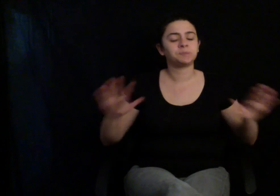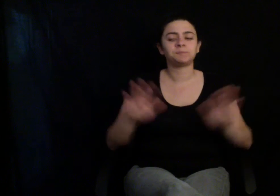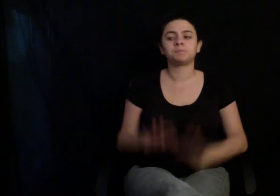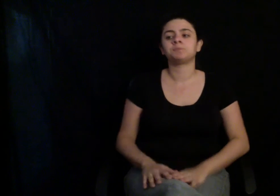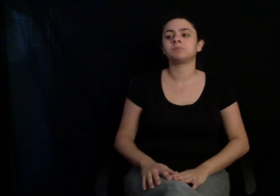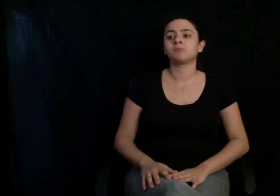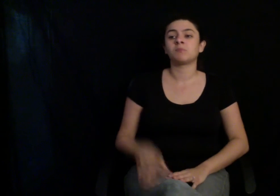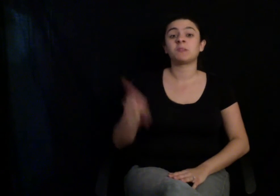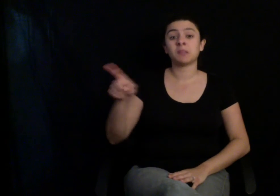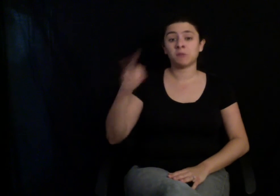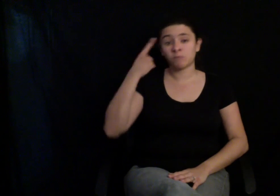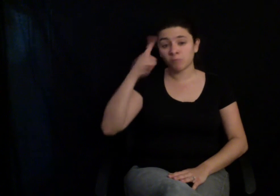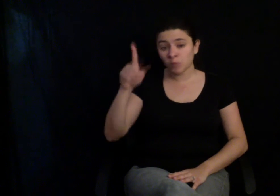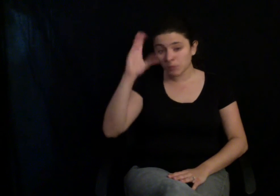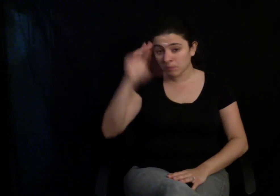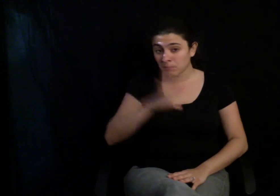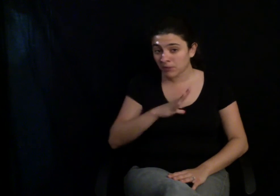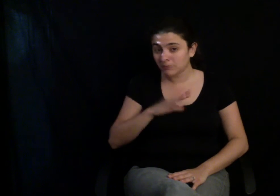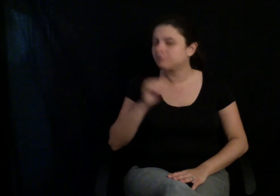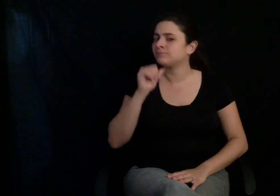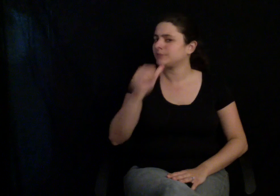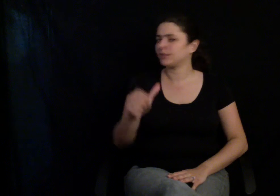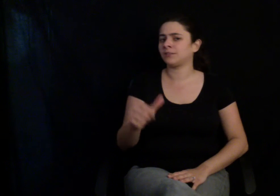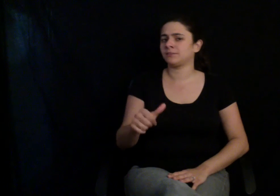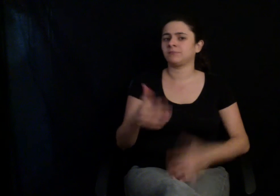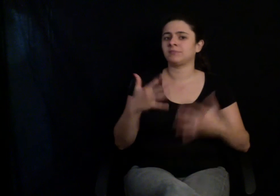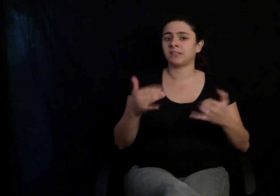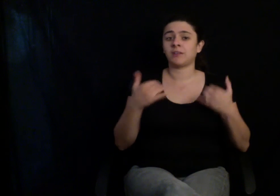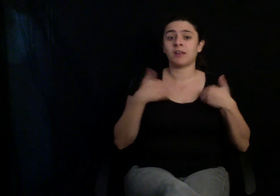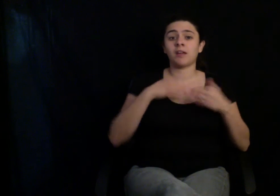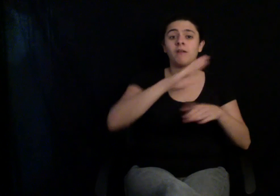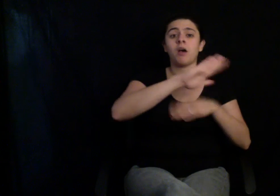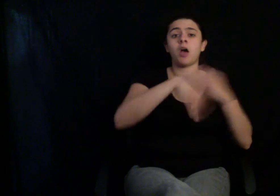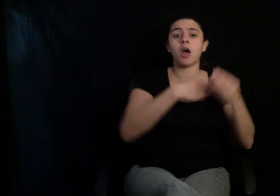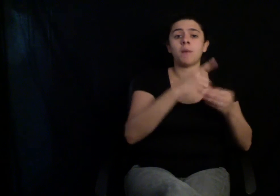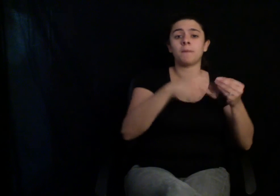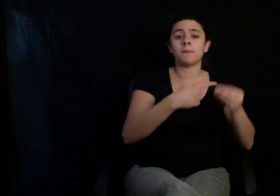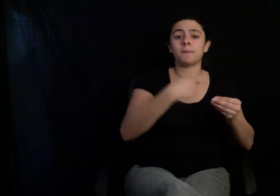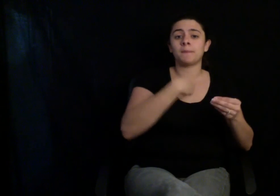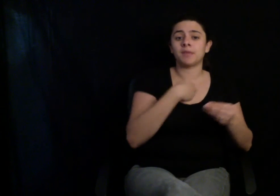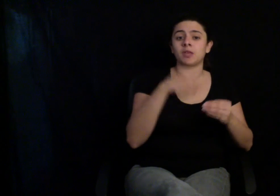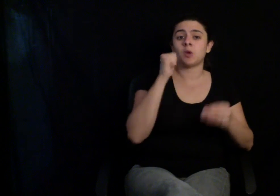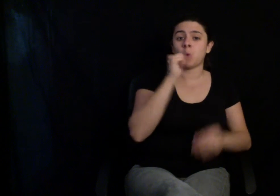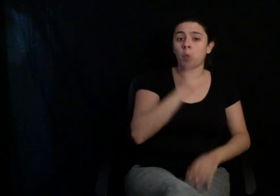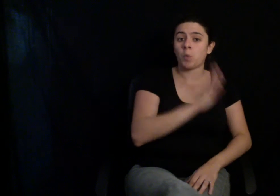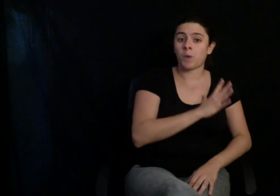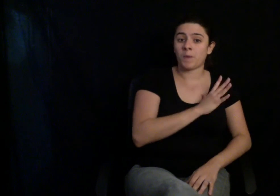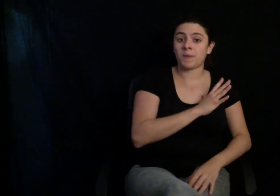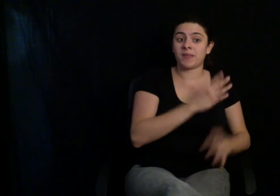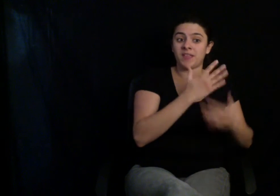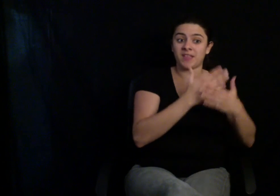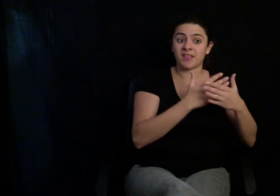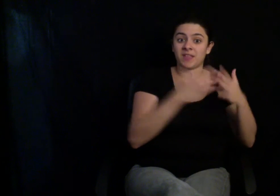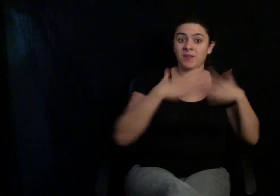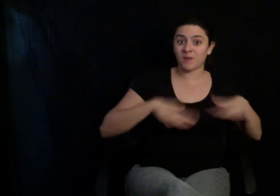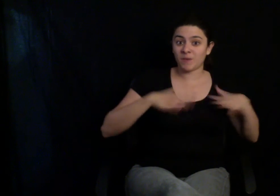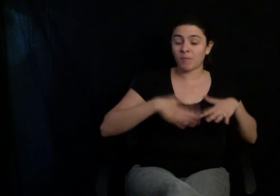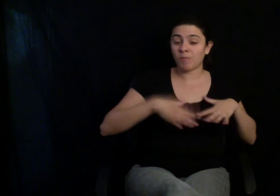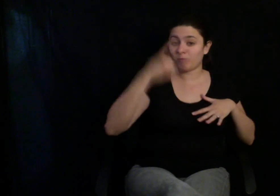for guys. They launched their All of Me women's collection, a 4-piece line of underwear designed specifically for women. They have